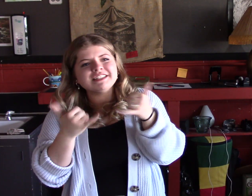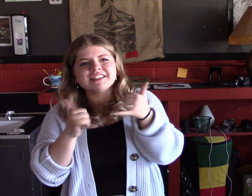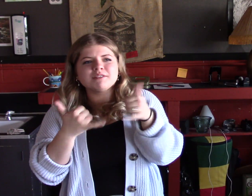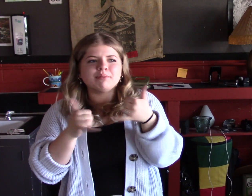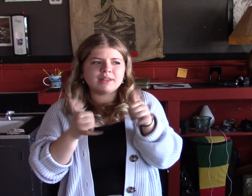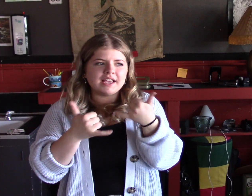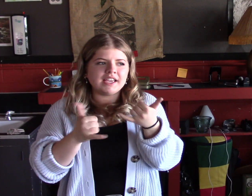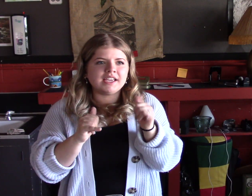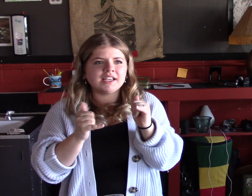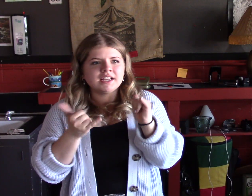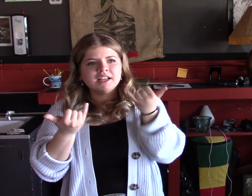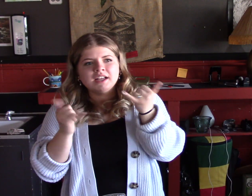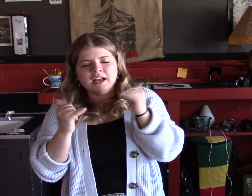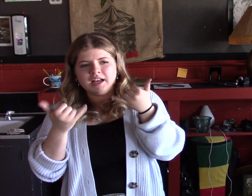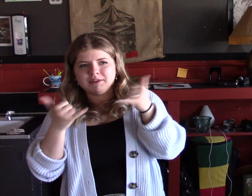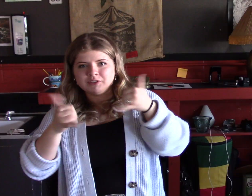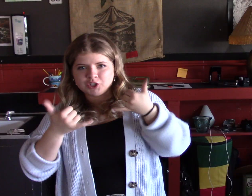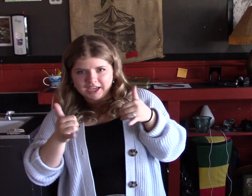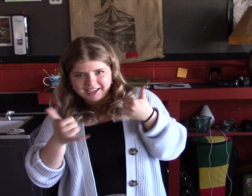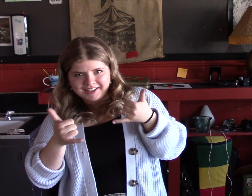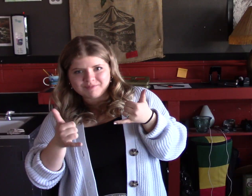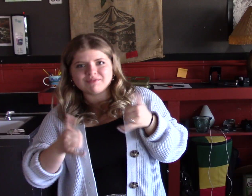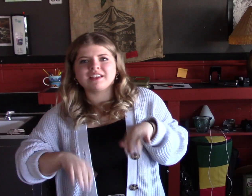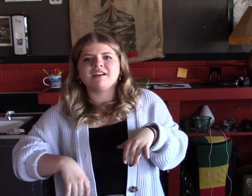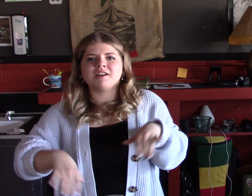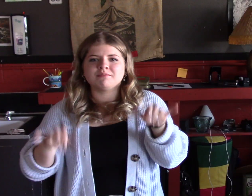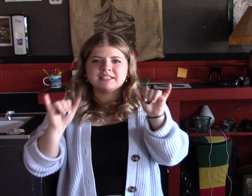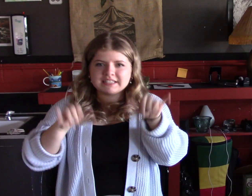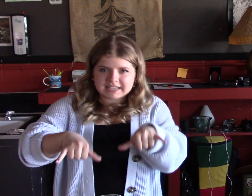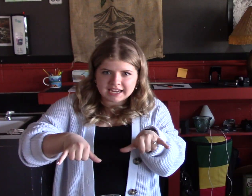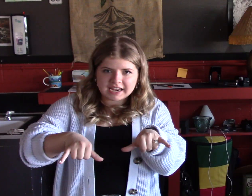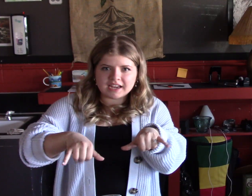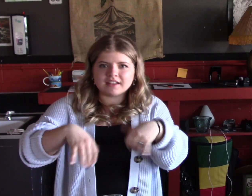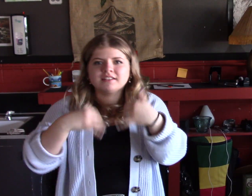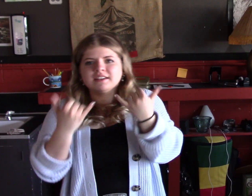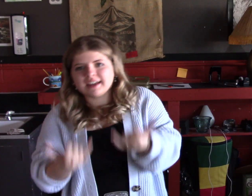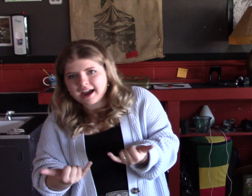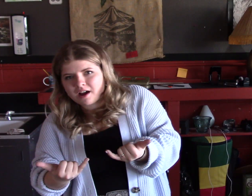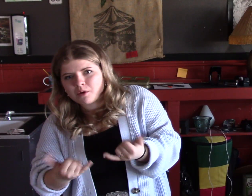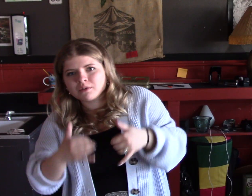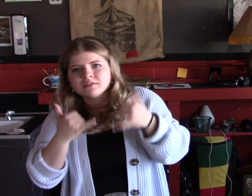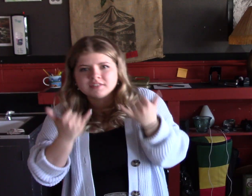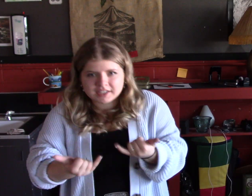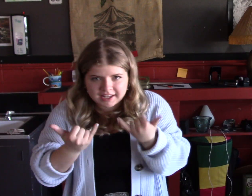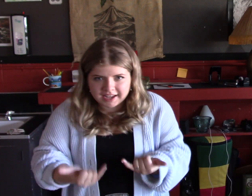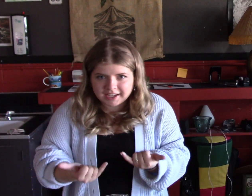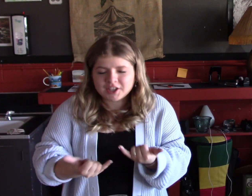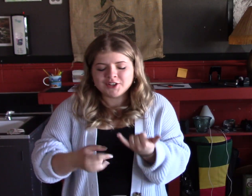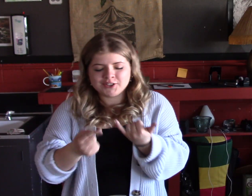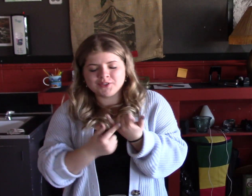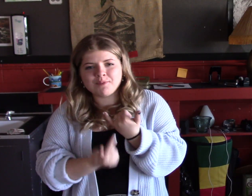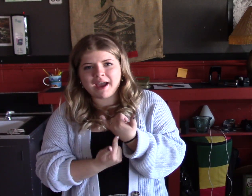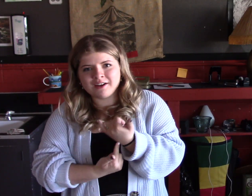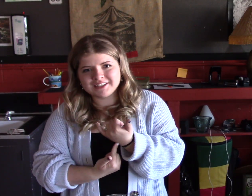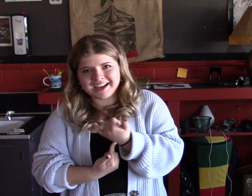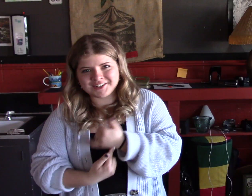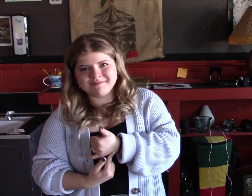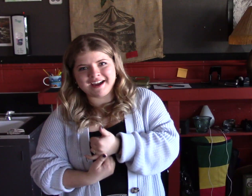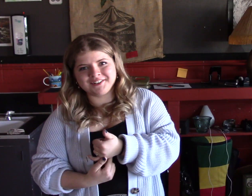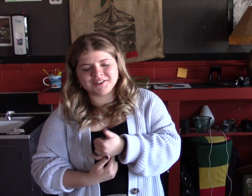like play, if you shake it, stay, now, today. So the bounce actually matters